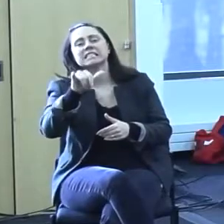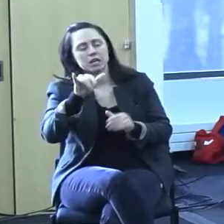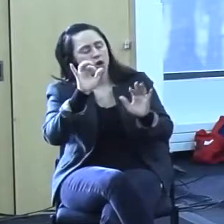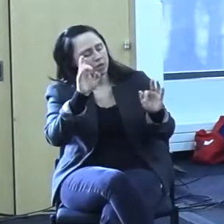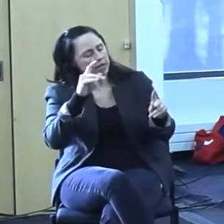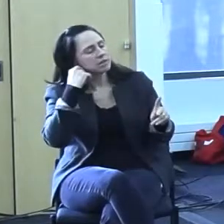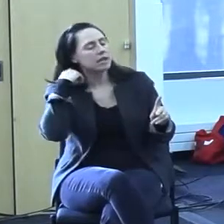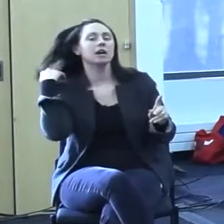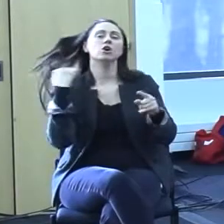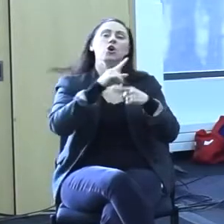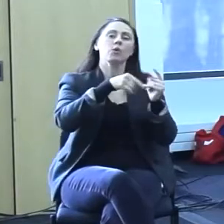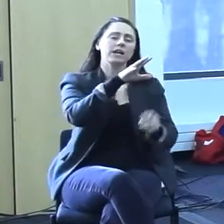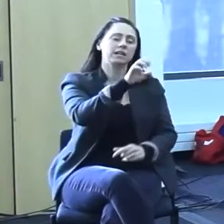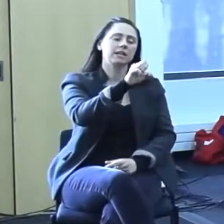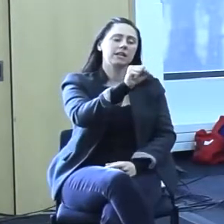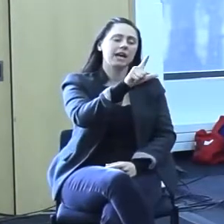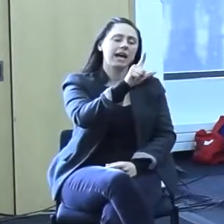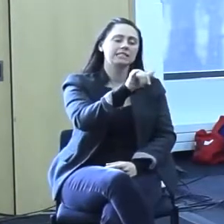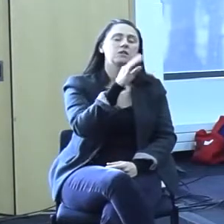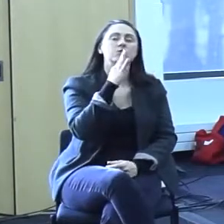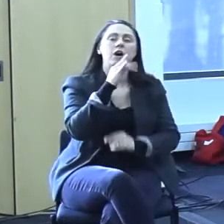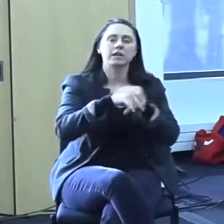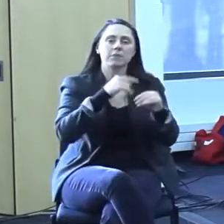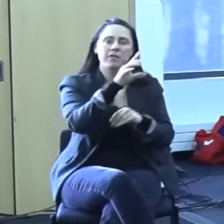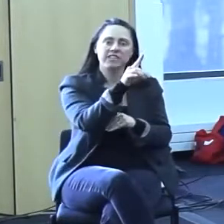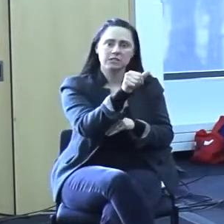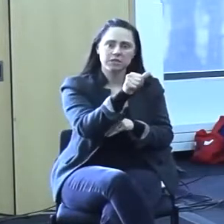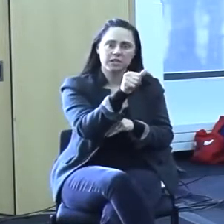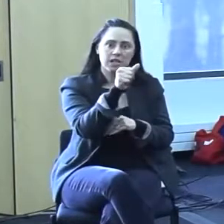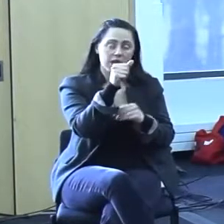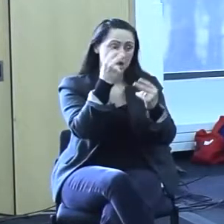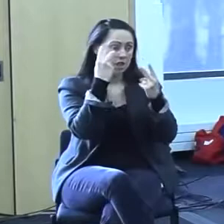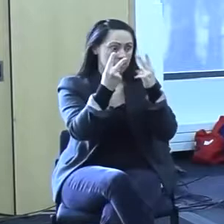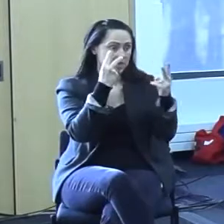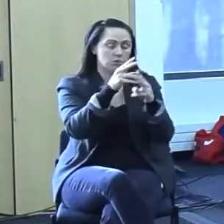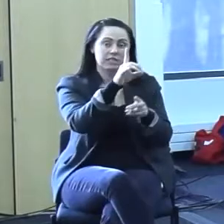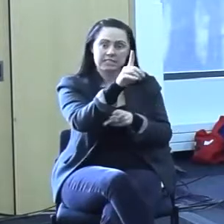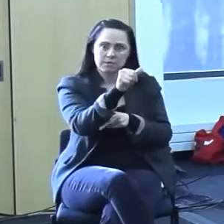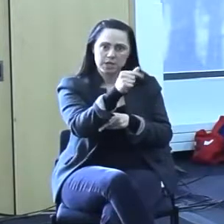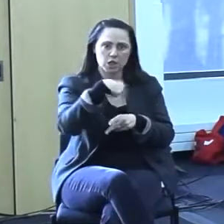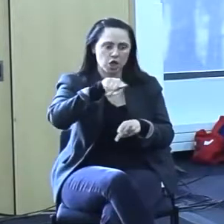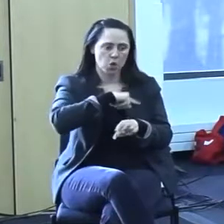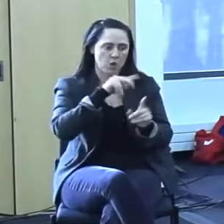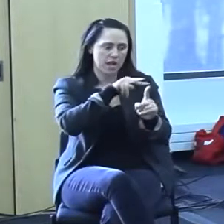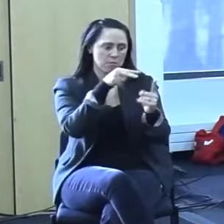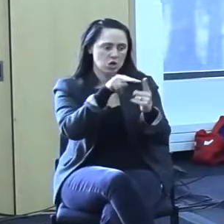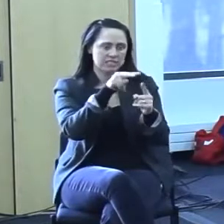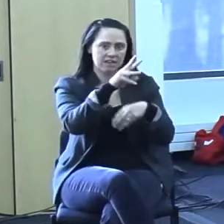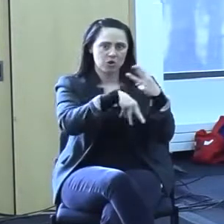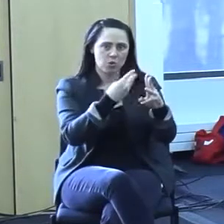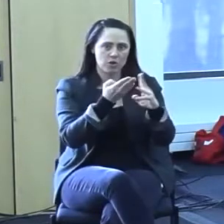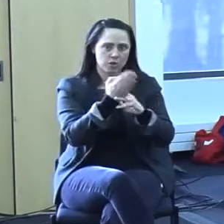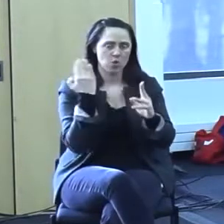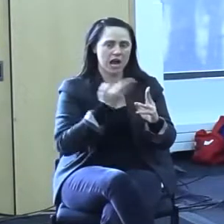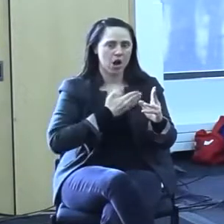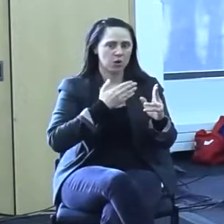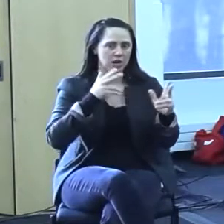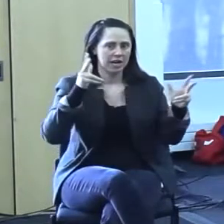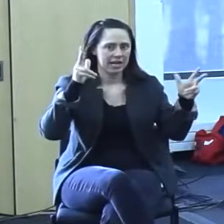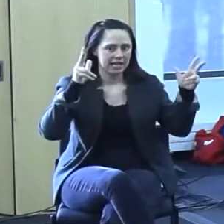Esley, okay, when Esley was talking about, the disability, the visual disability, is we perceive the world through our